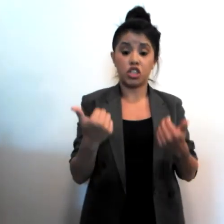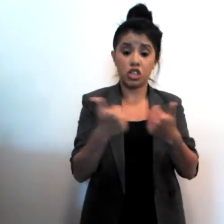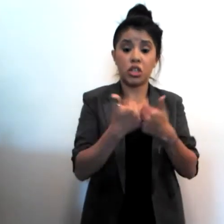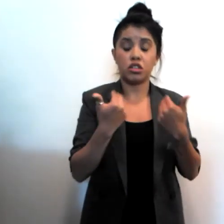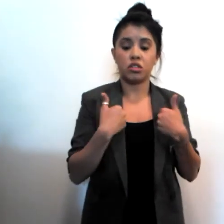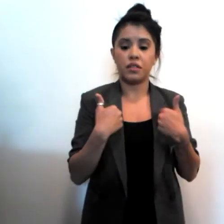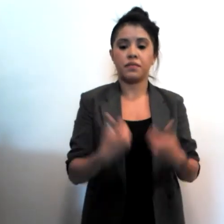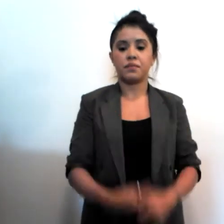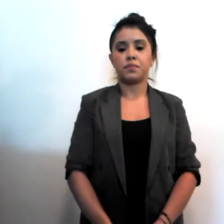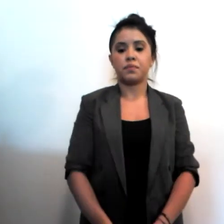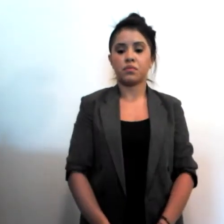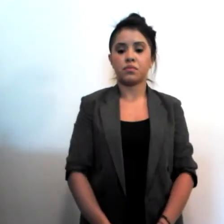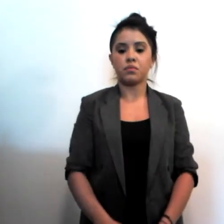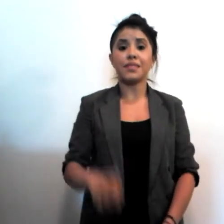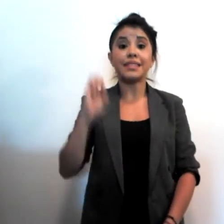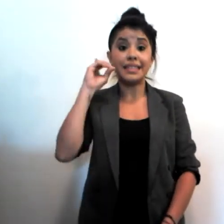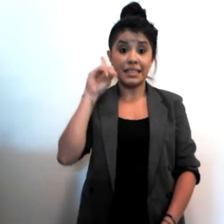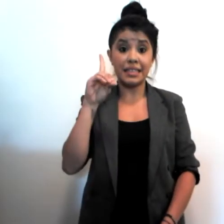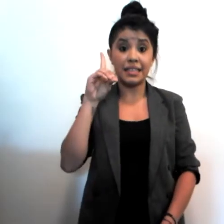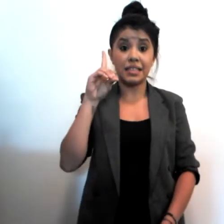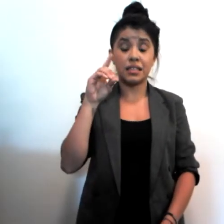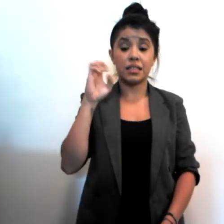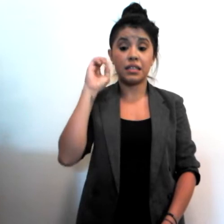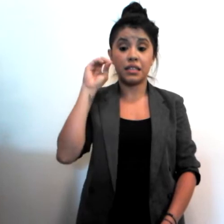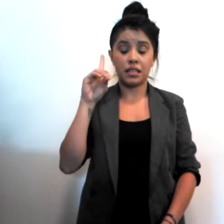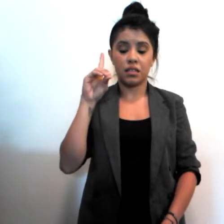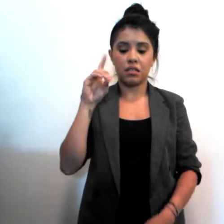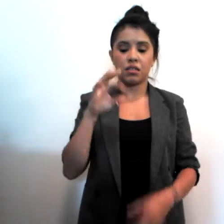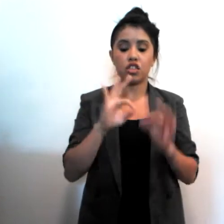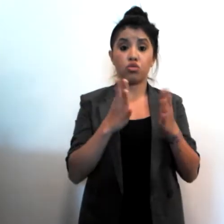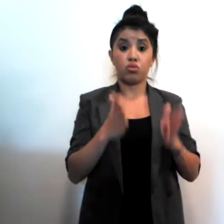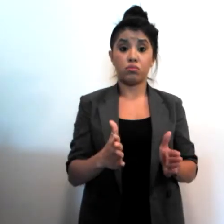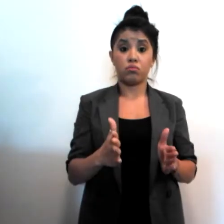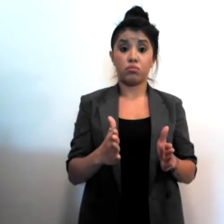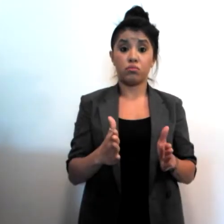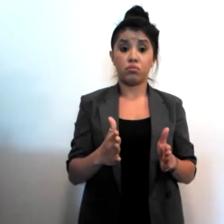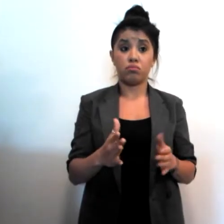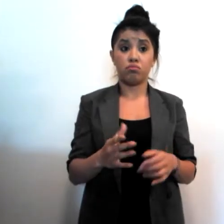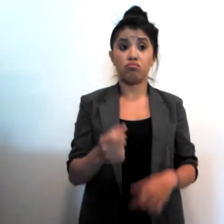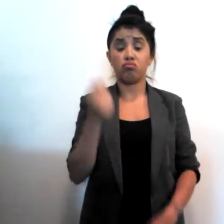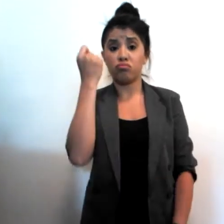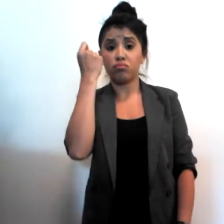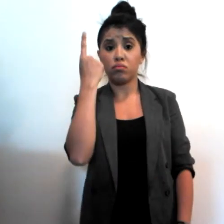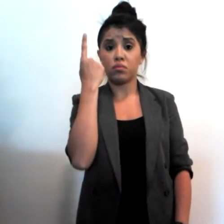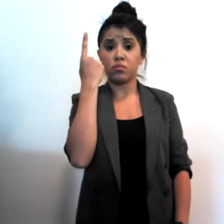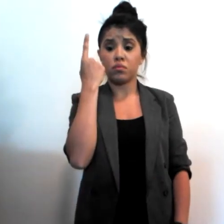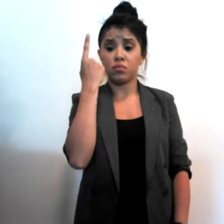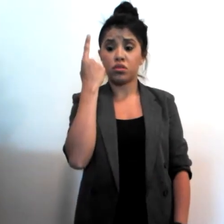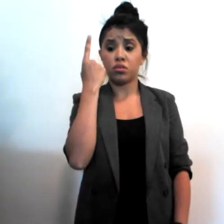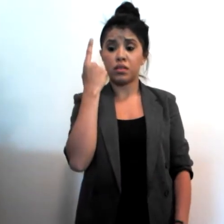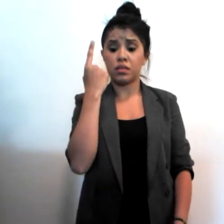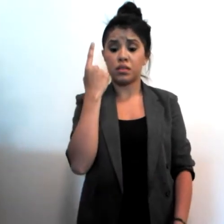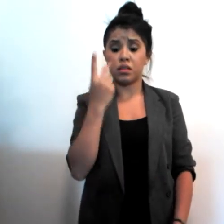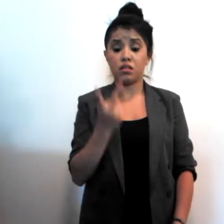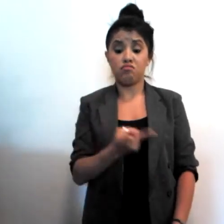who has an appreciation for the changing profile that characterizes this age group is probably an interpreter who